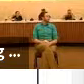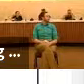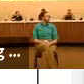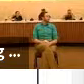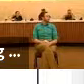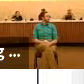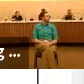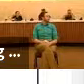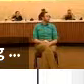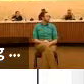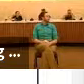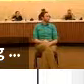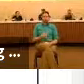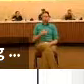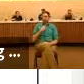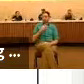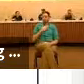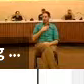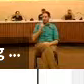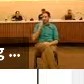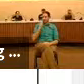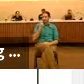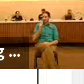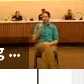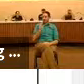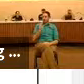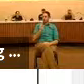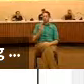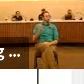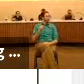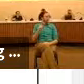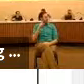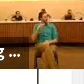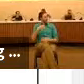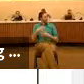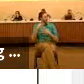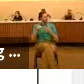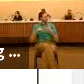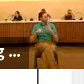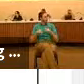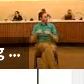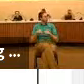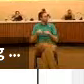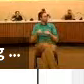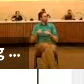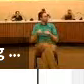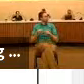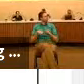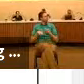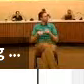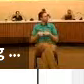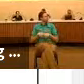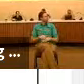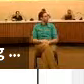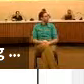I see a little green circle on my end. Yeah, it's down towards the bottom.